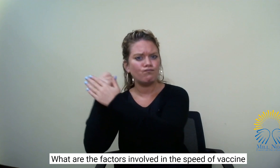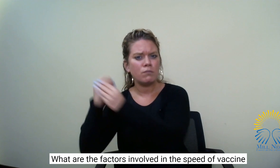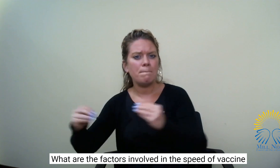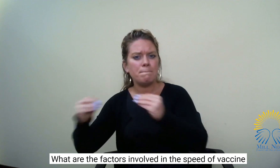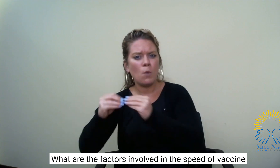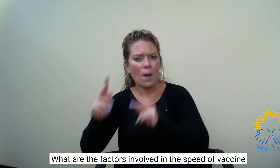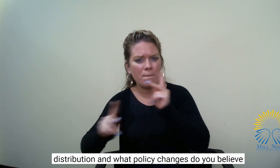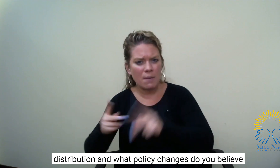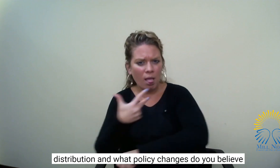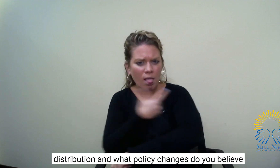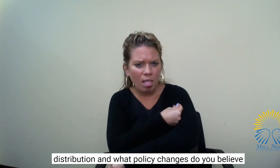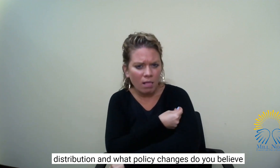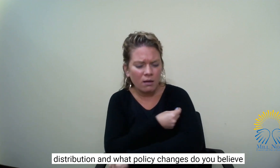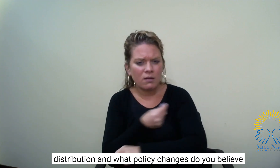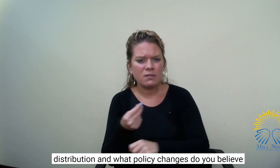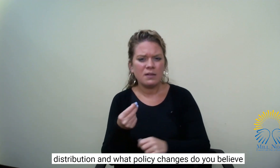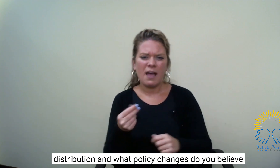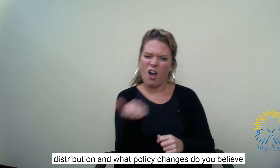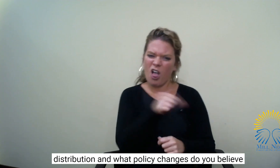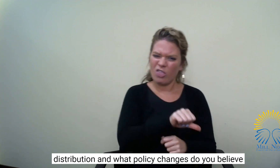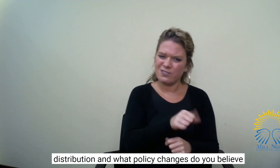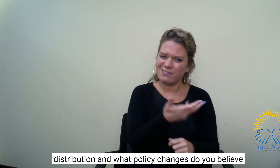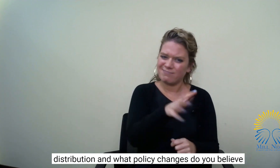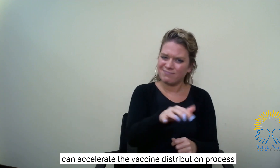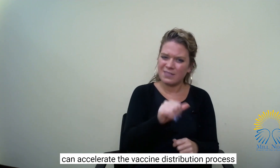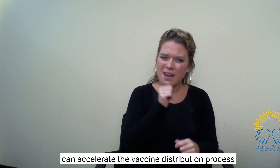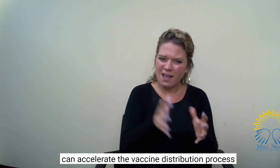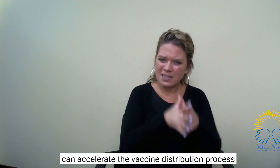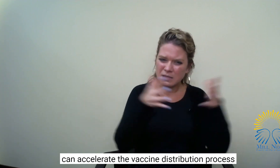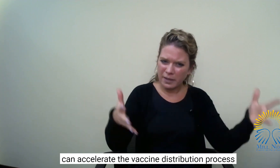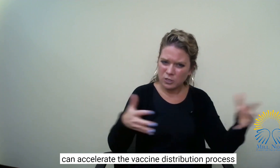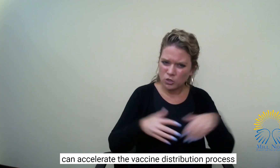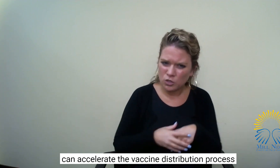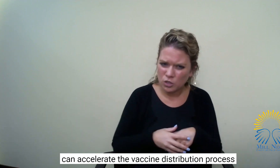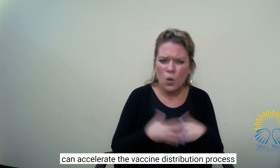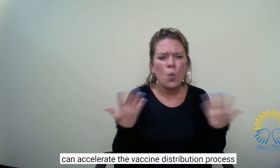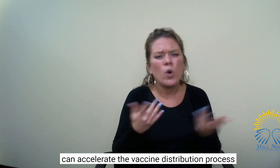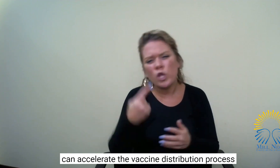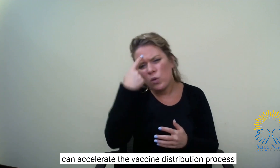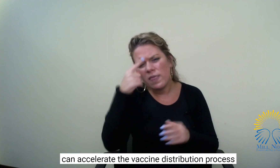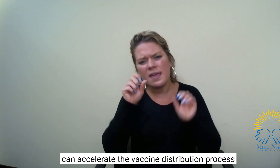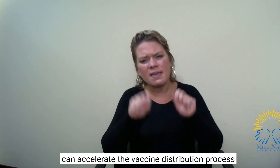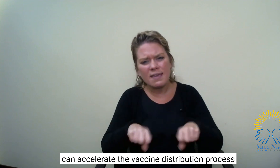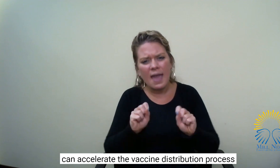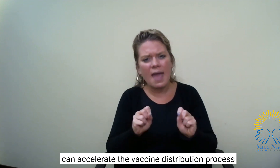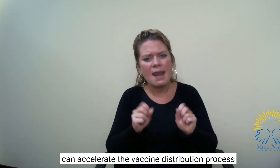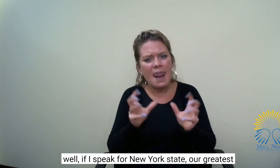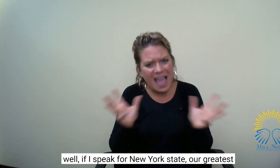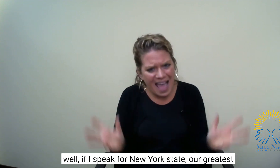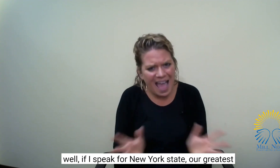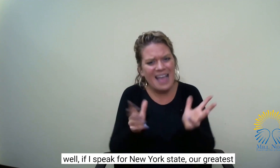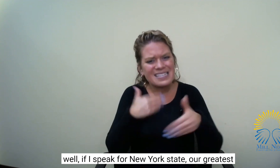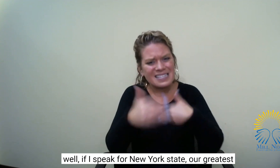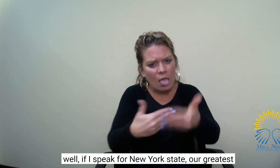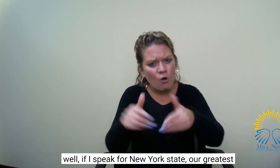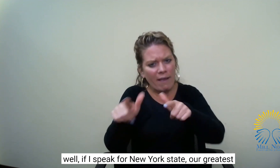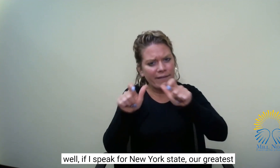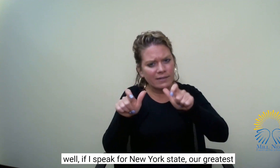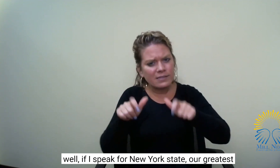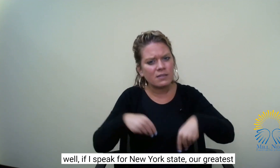of vaccine distribution, and what policy changes do you believe can accelerate the vaccine distribution process? Well, if I speak